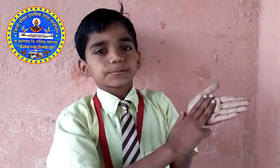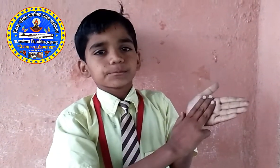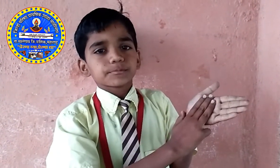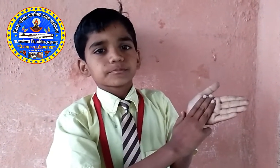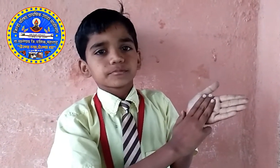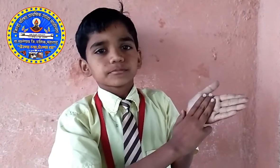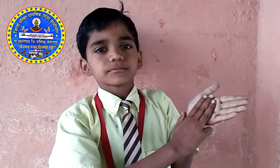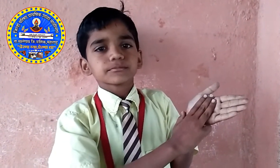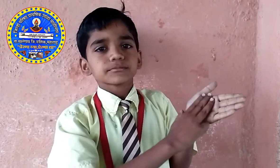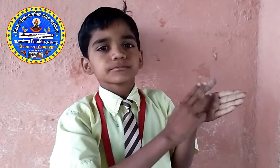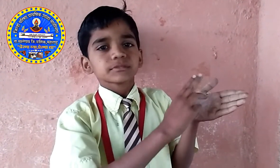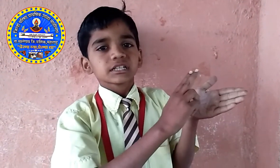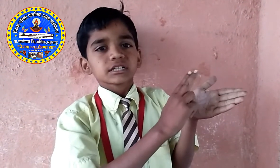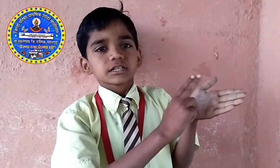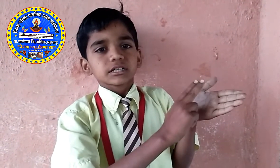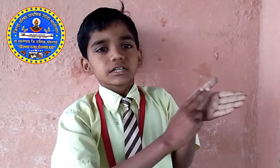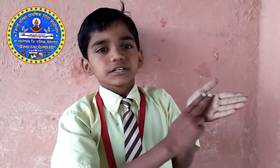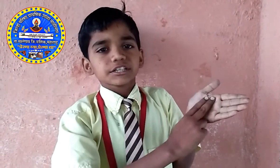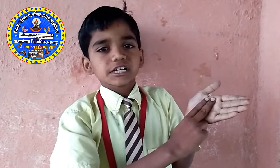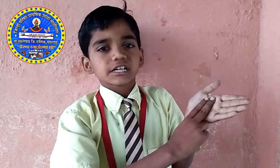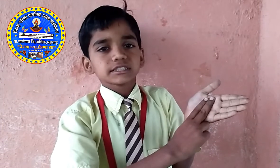M. N.